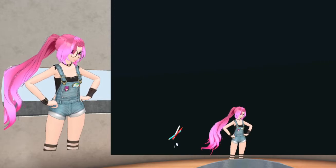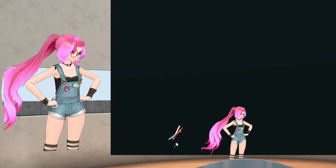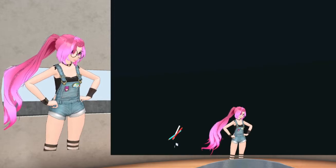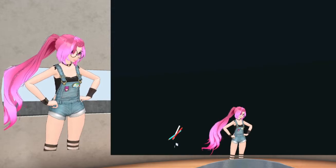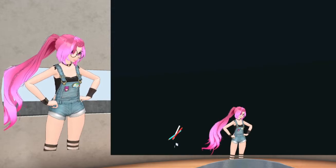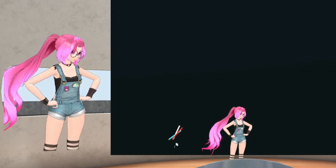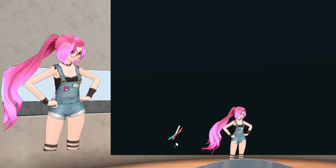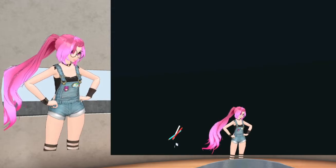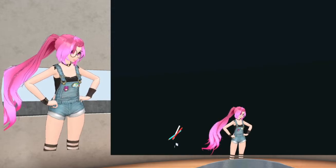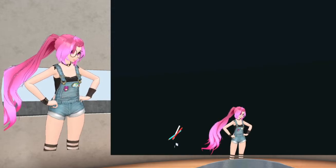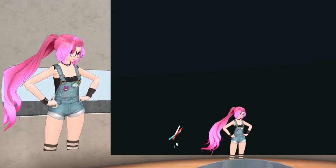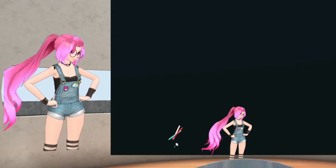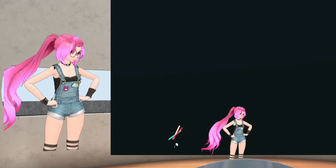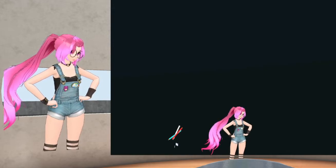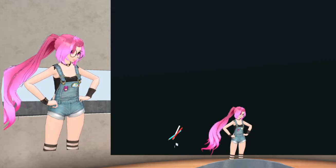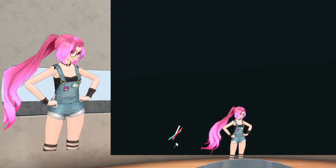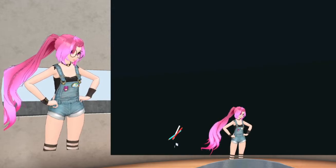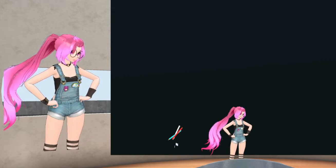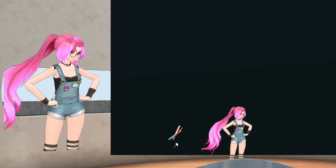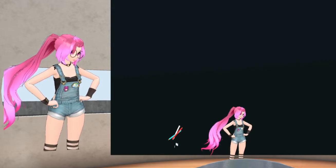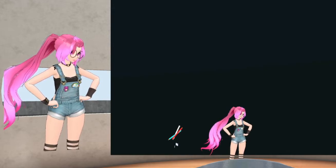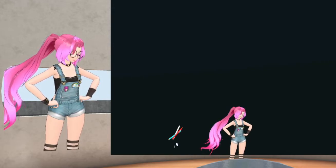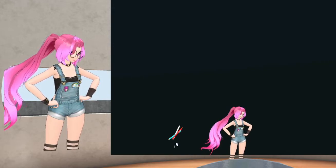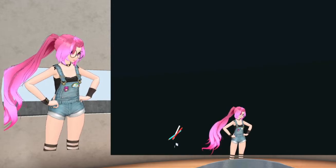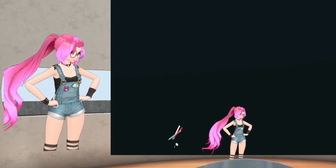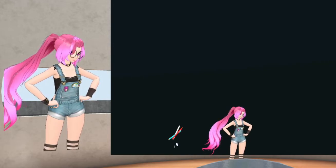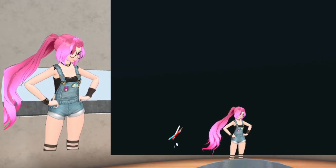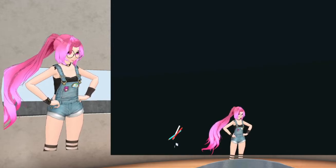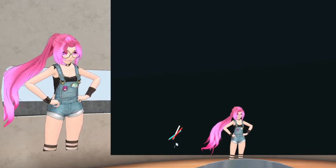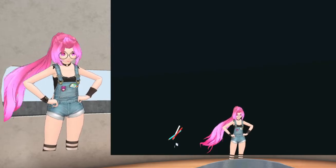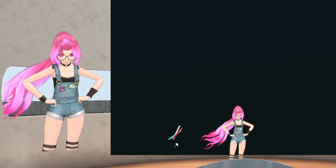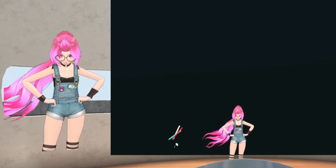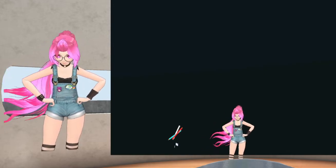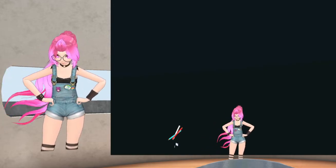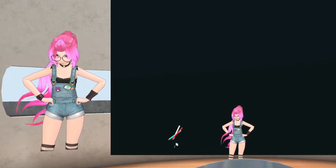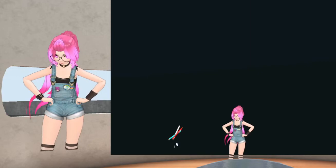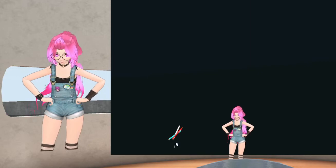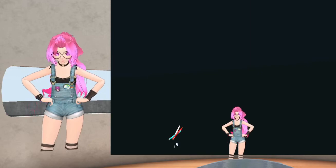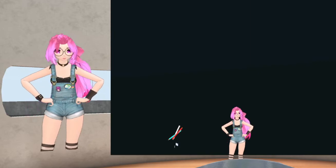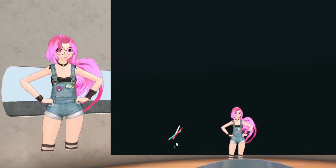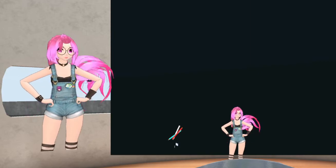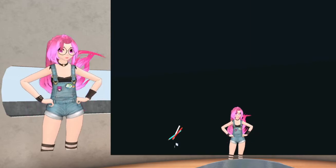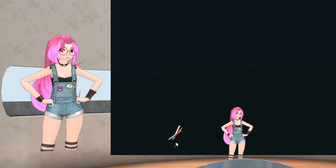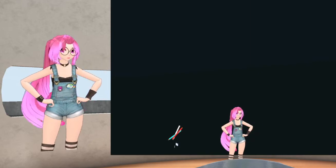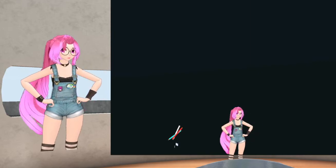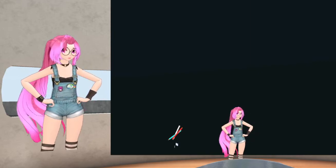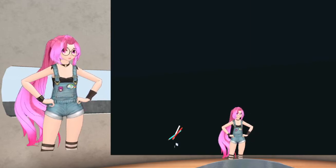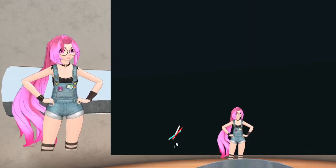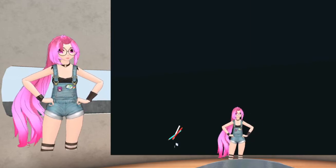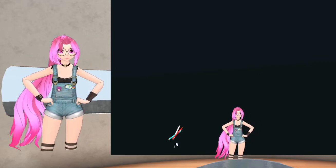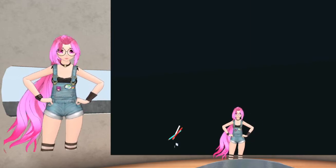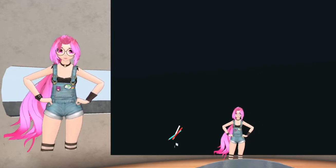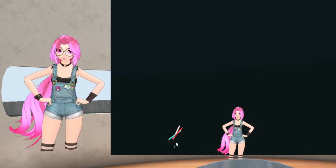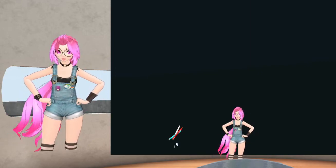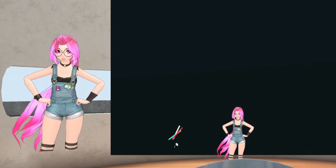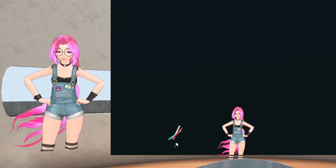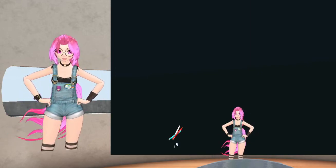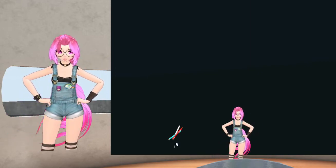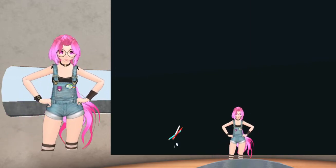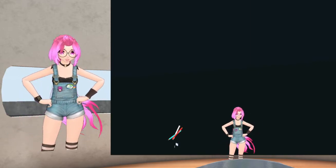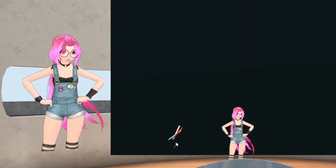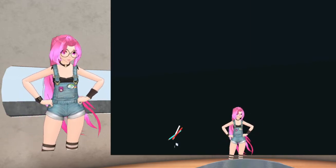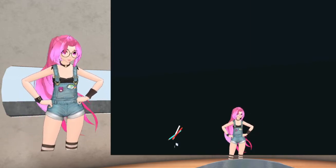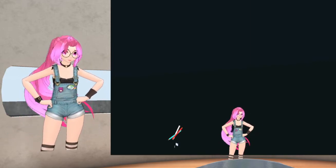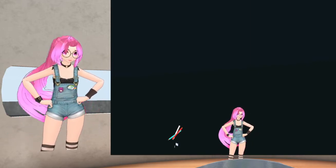If you want to fuss at them, they're watching. You go for it. Oh my god. Consider Should the we following.